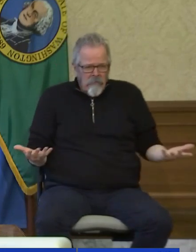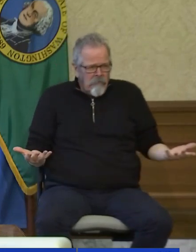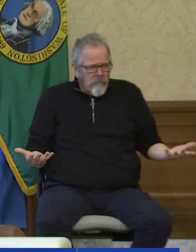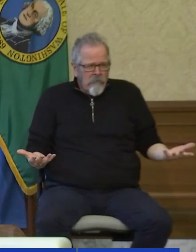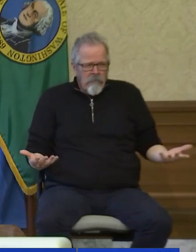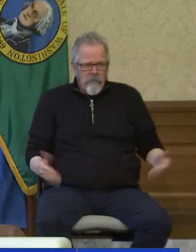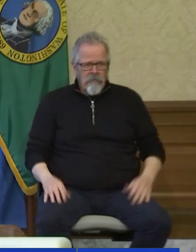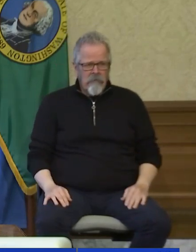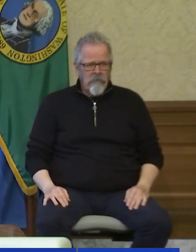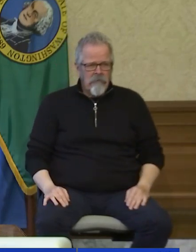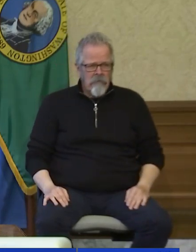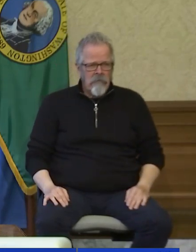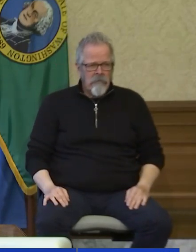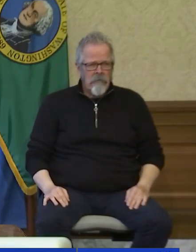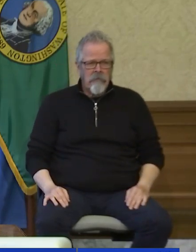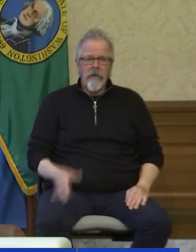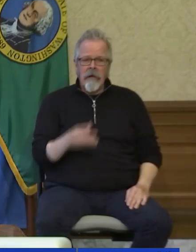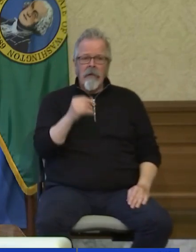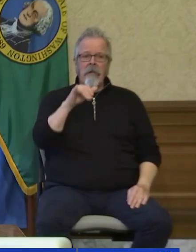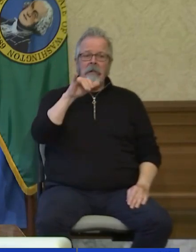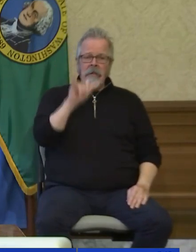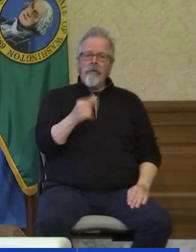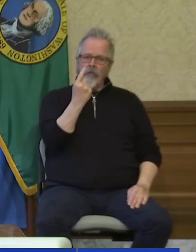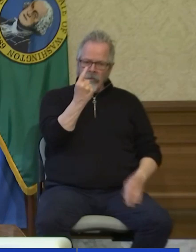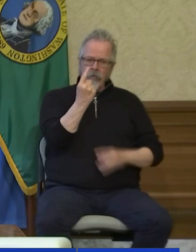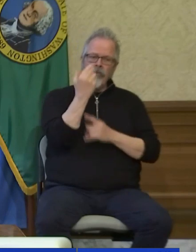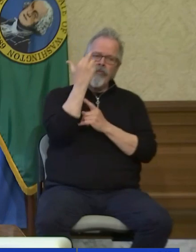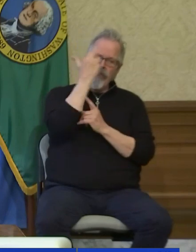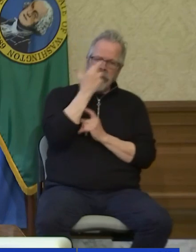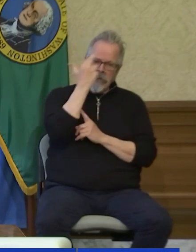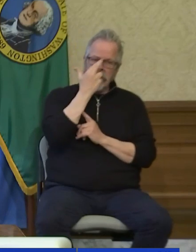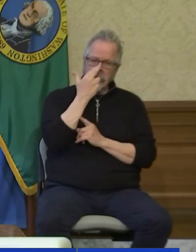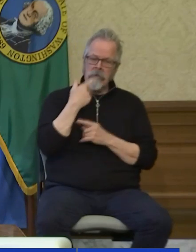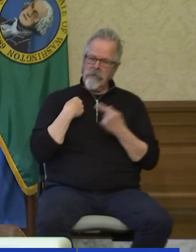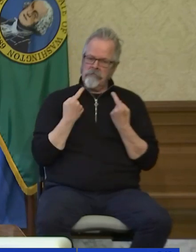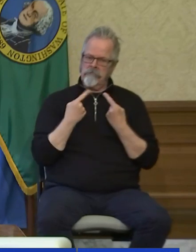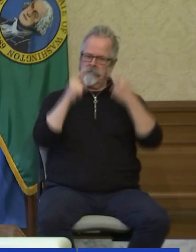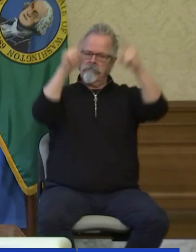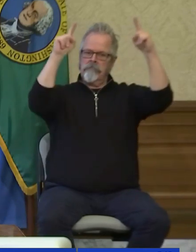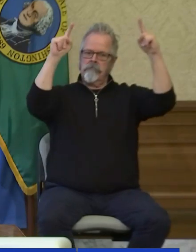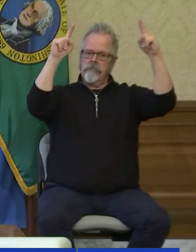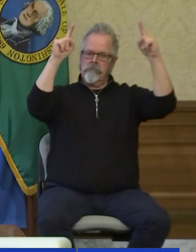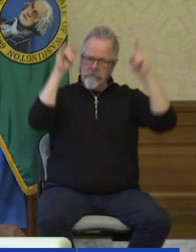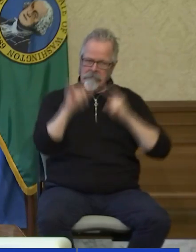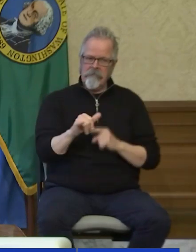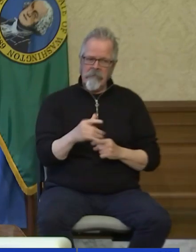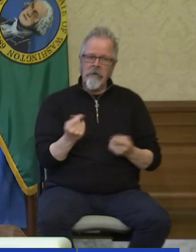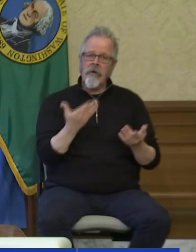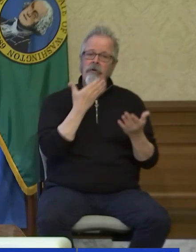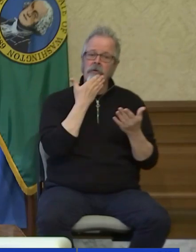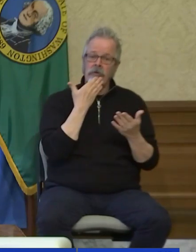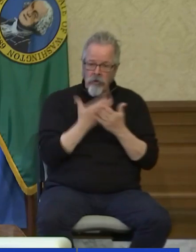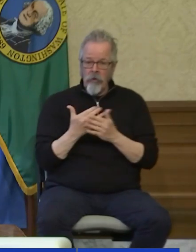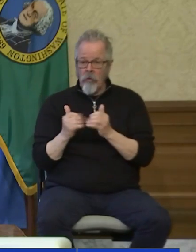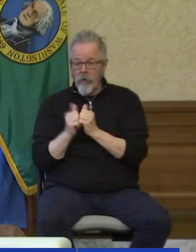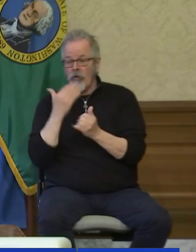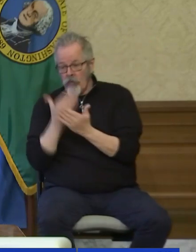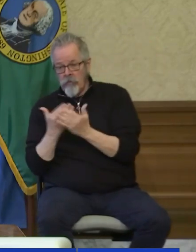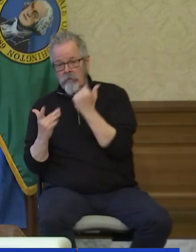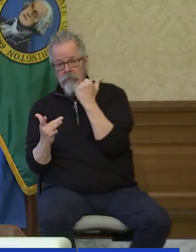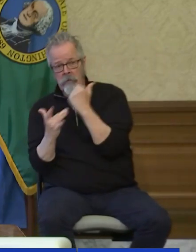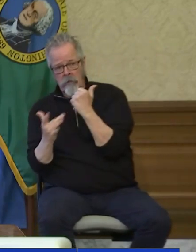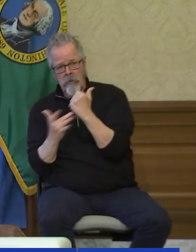one of the reasons we succeeded. Your first question about athletic events, so in phase 2,